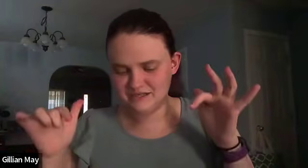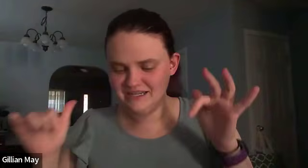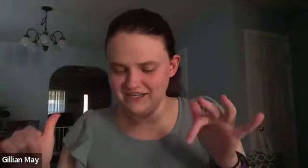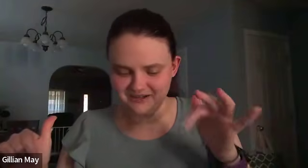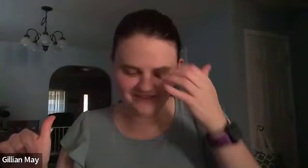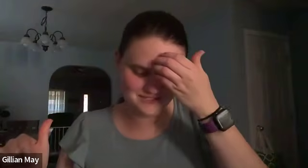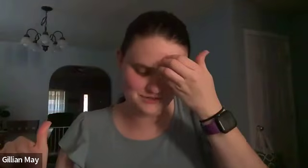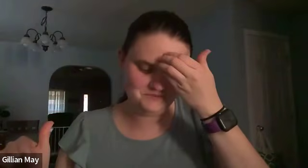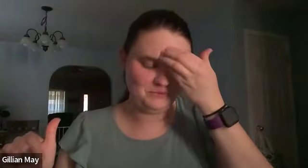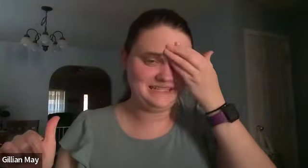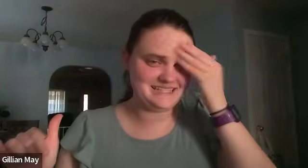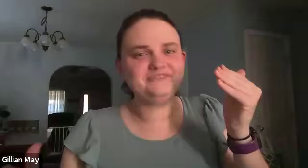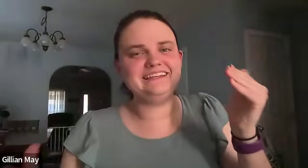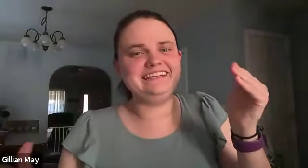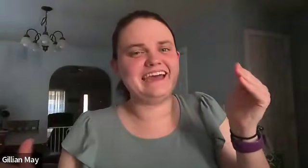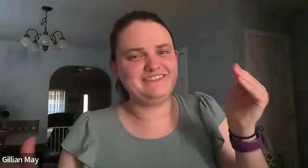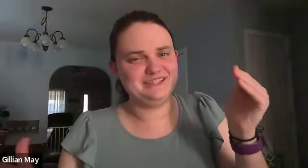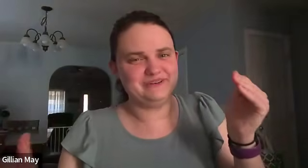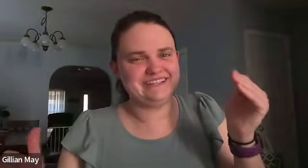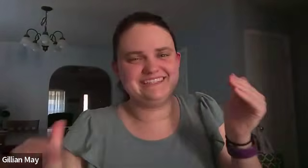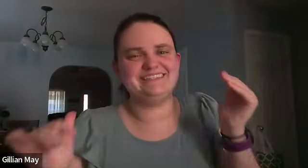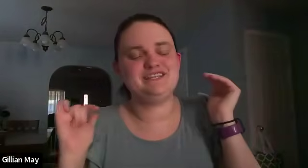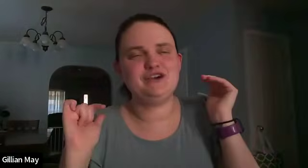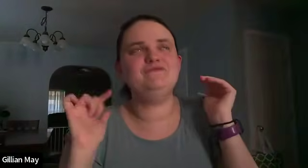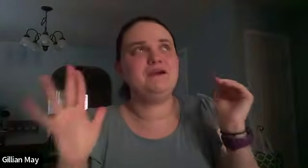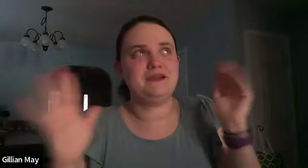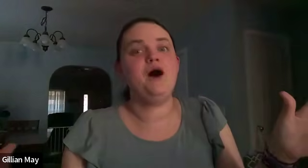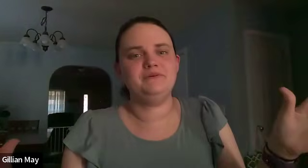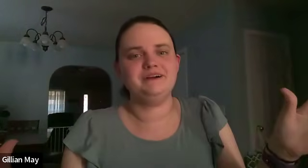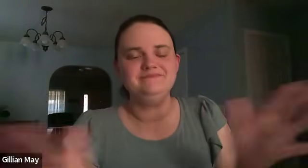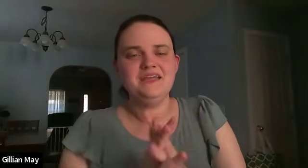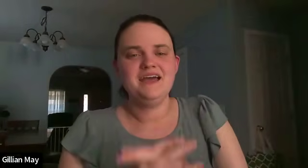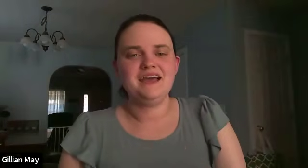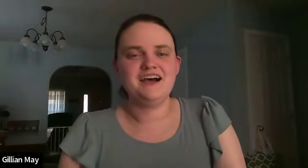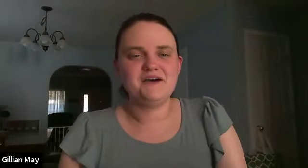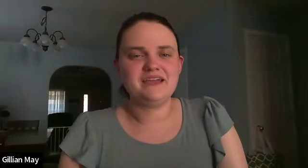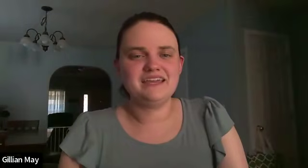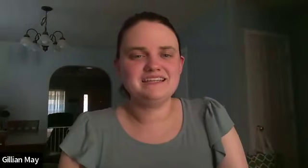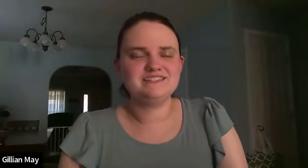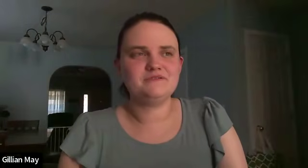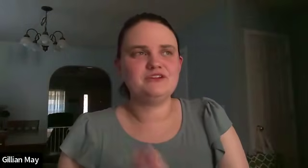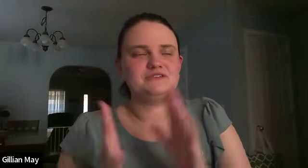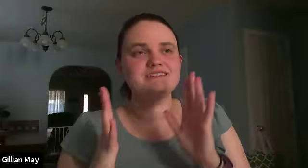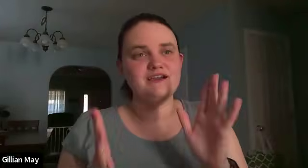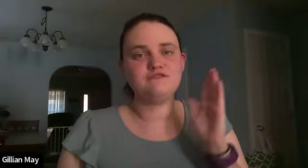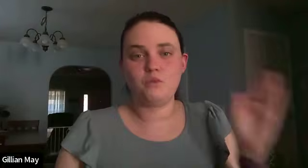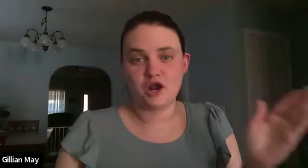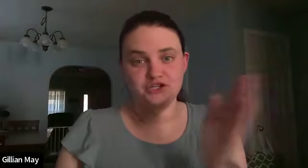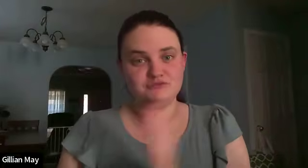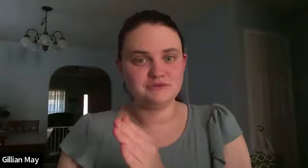one here in this group, but we definitely need to add this one because this is a very common one. There's a sign for what are you